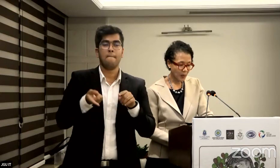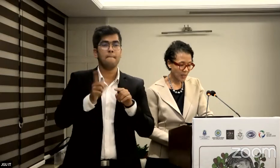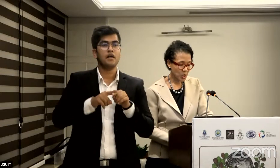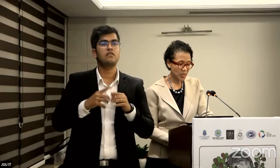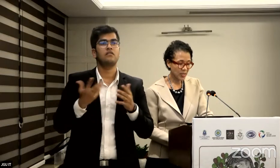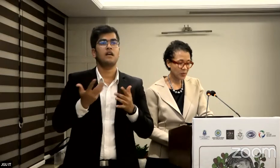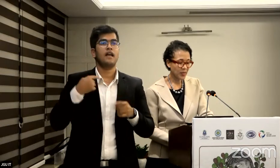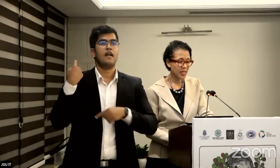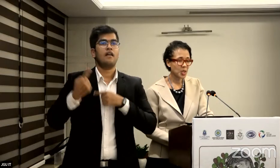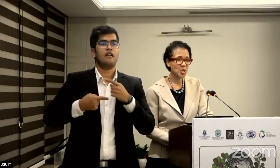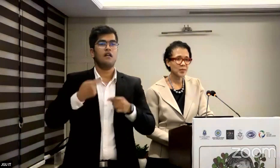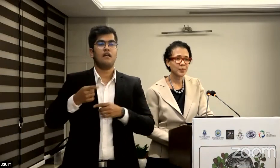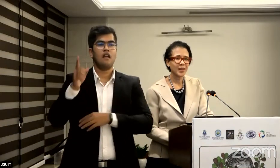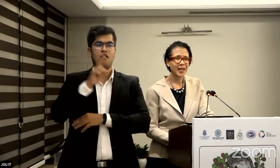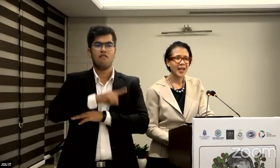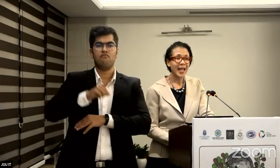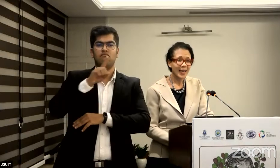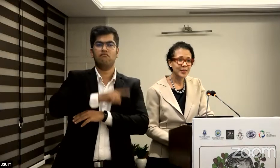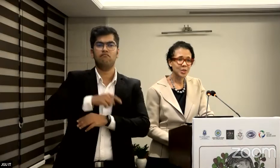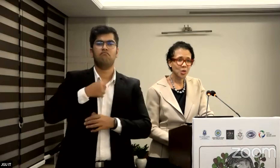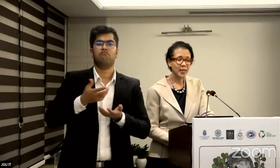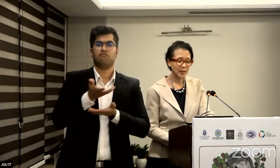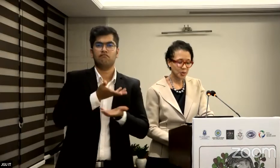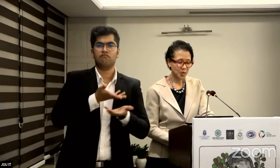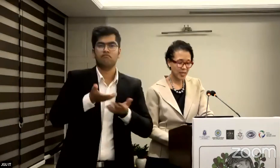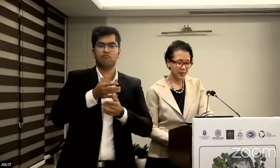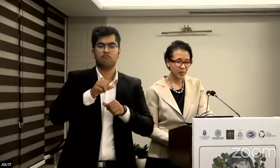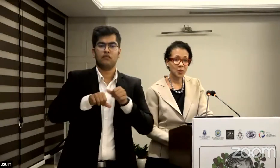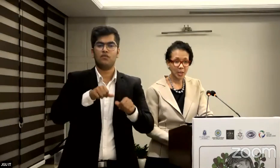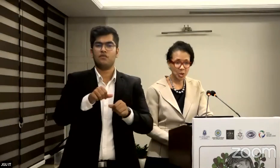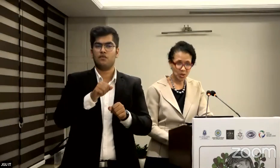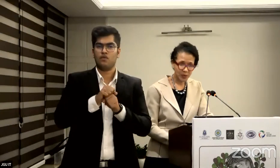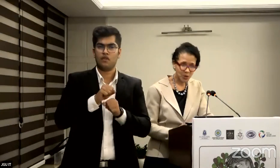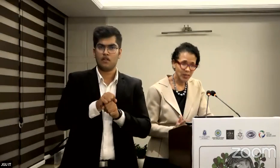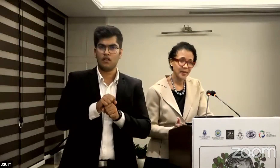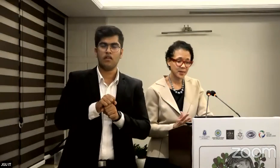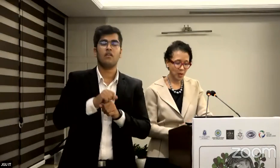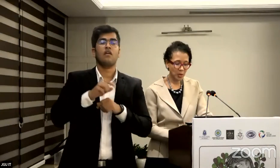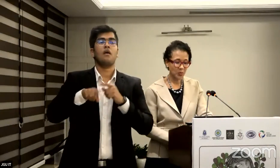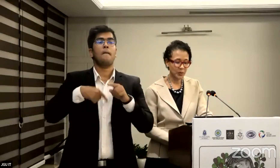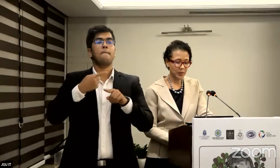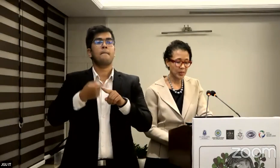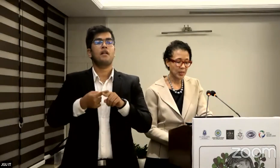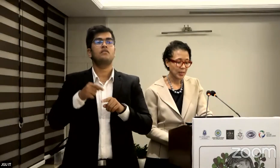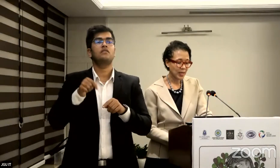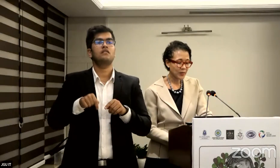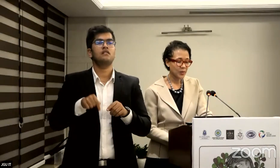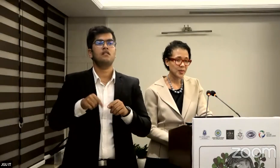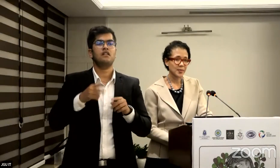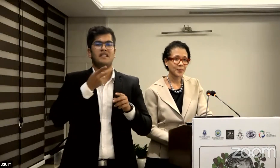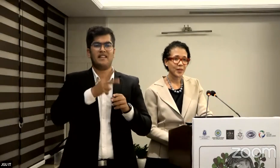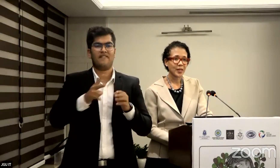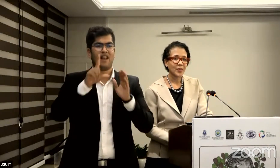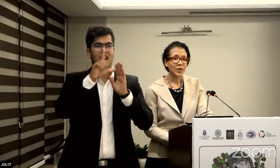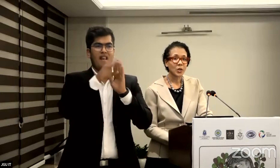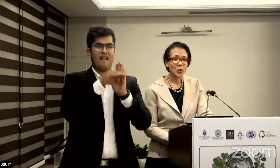day-to-day operation and implementation, and to try to understand the relationship between these multiple levels.